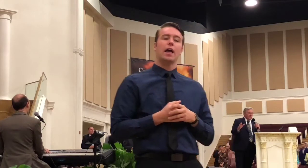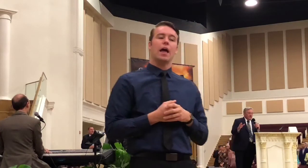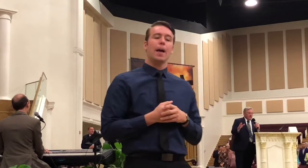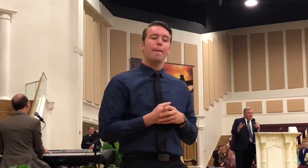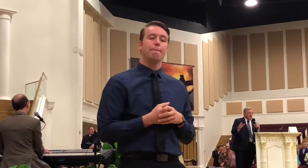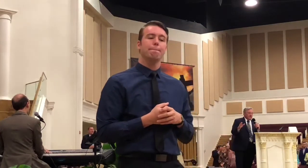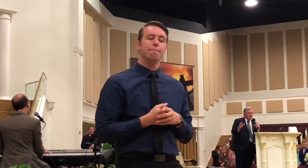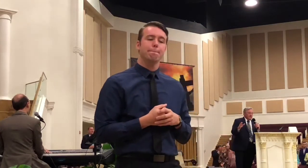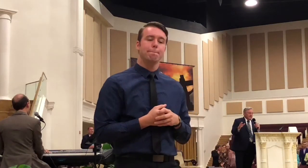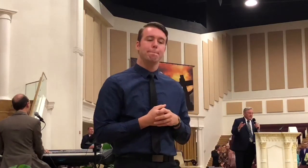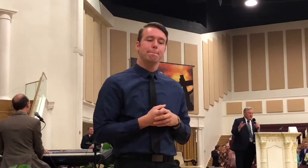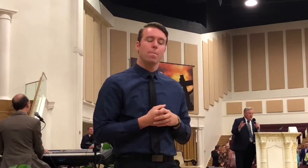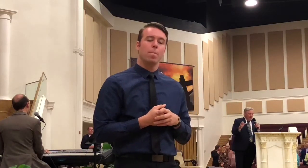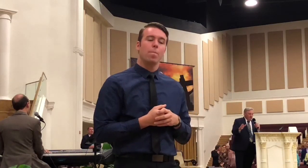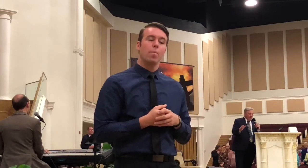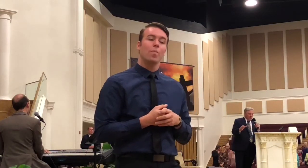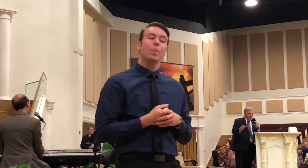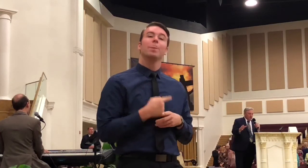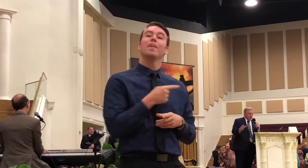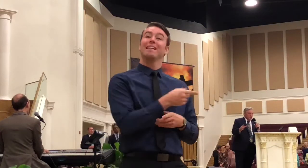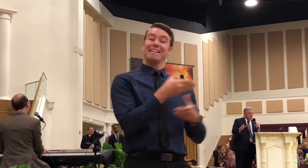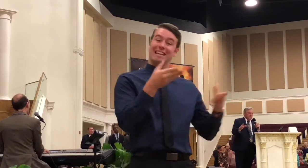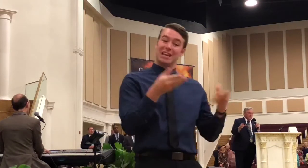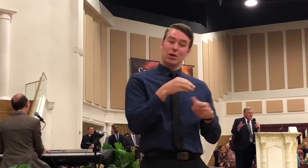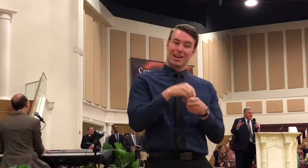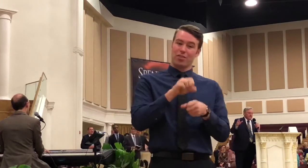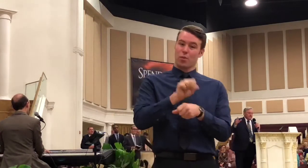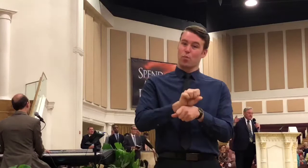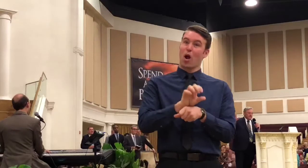are in the Rock Church.